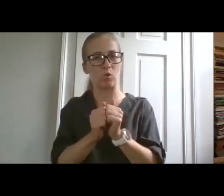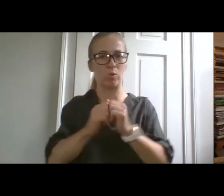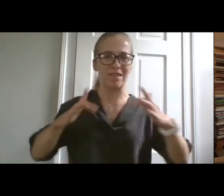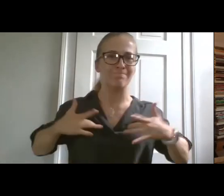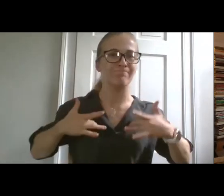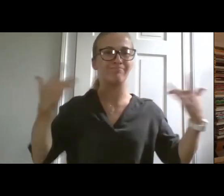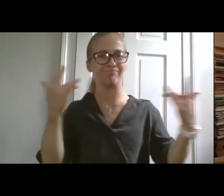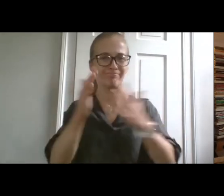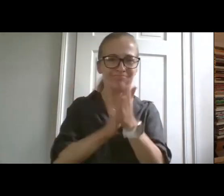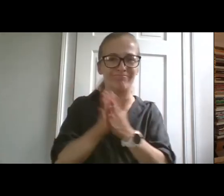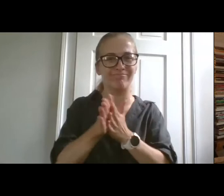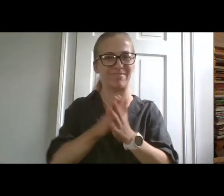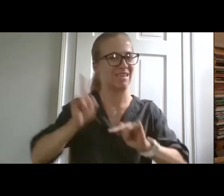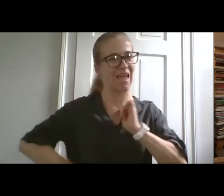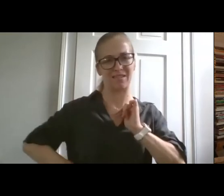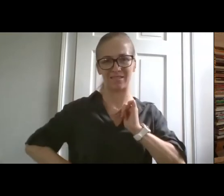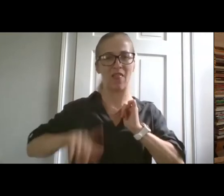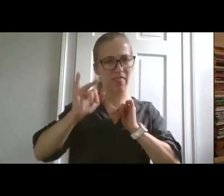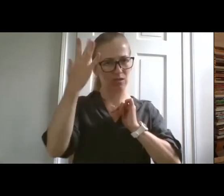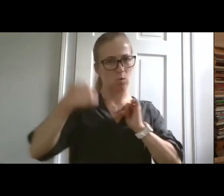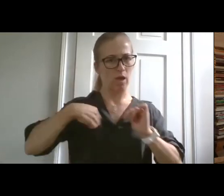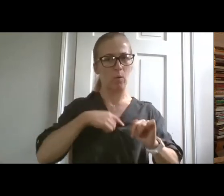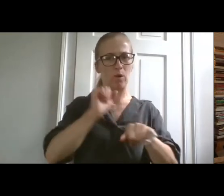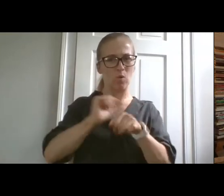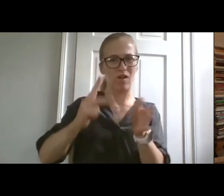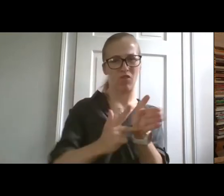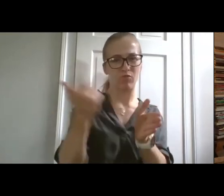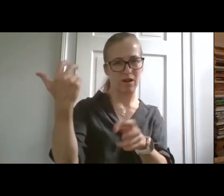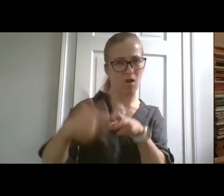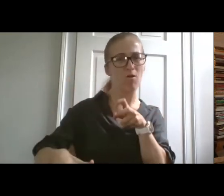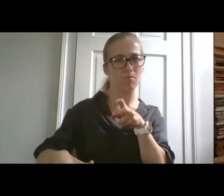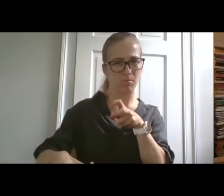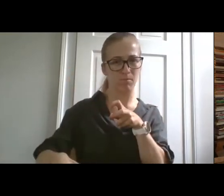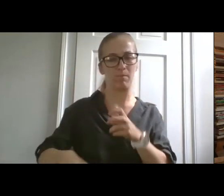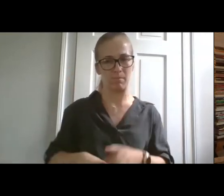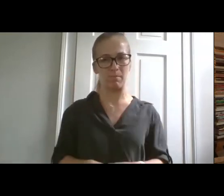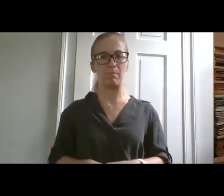play. And that's why we have to work 3 times as hard.